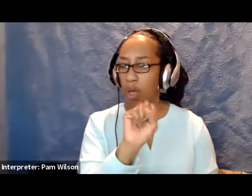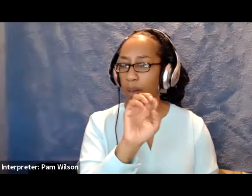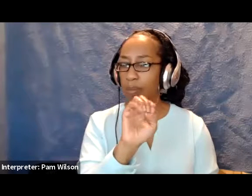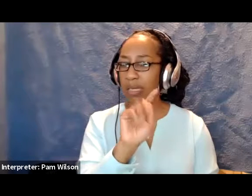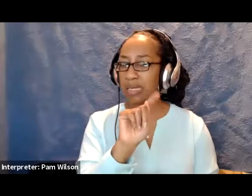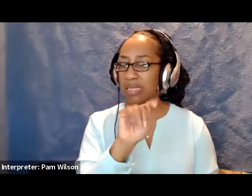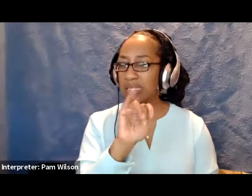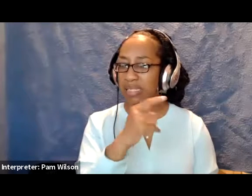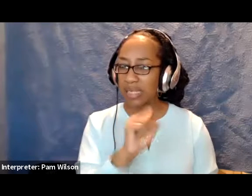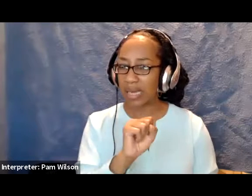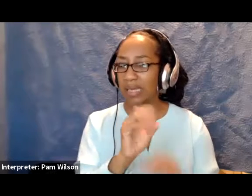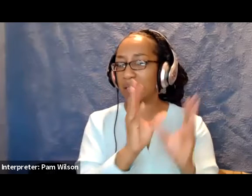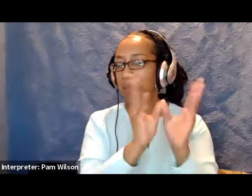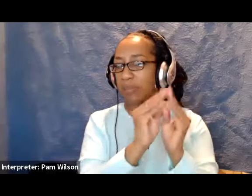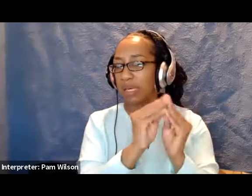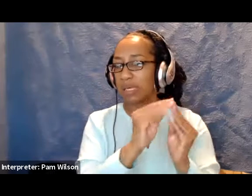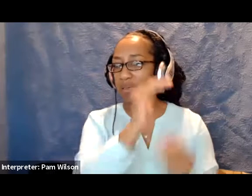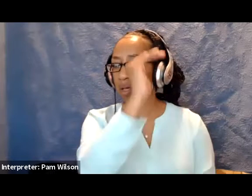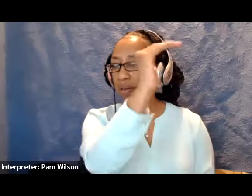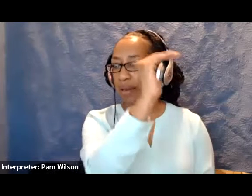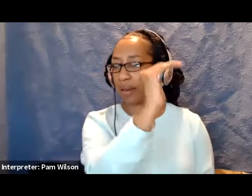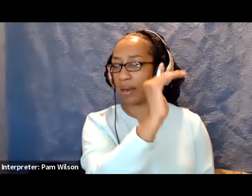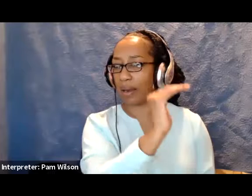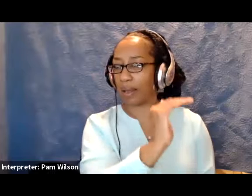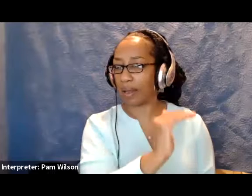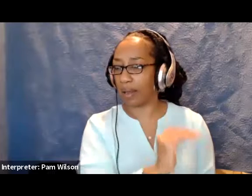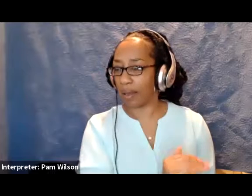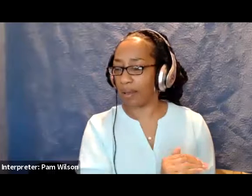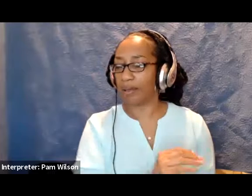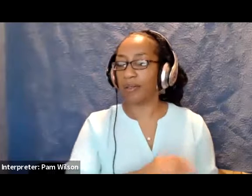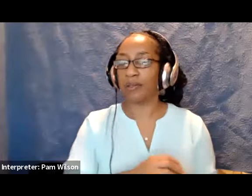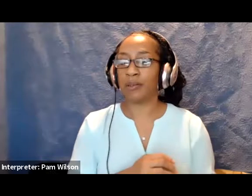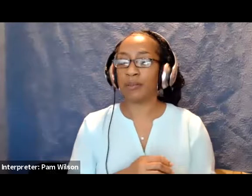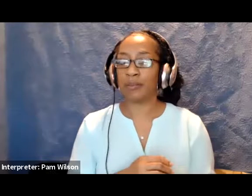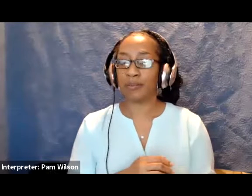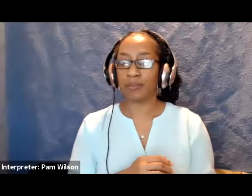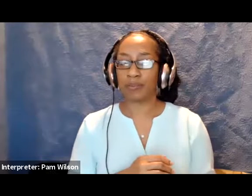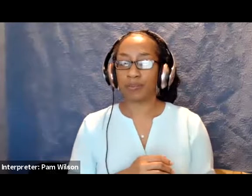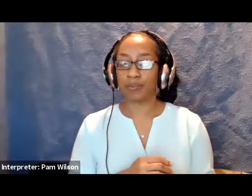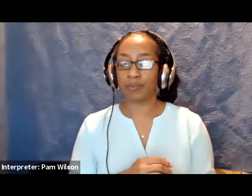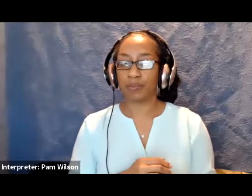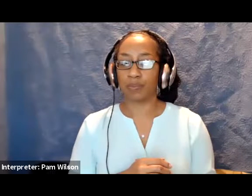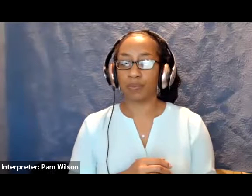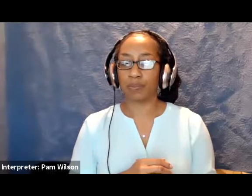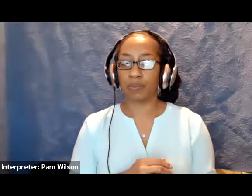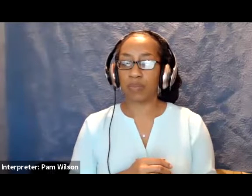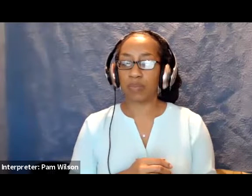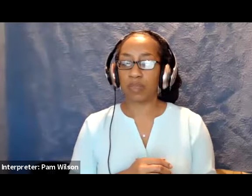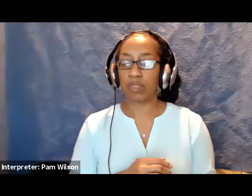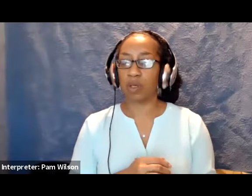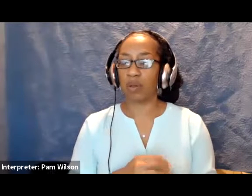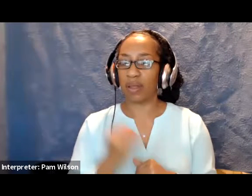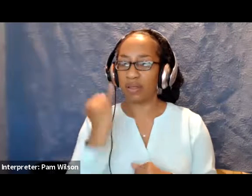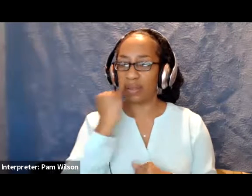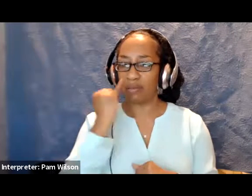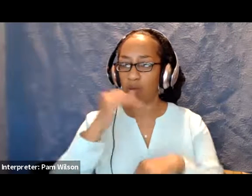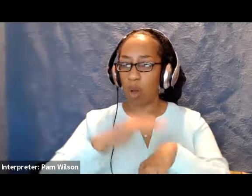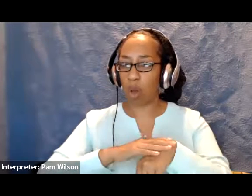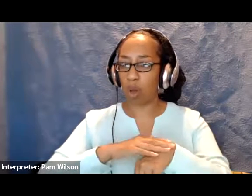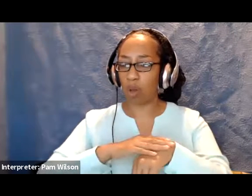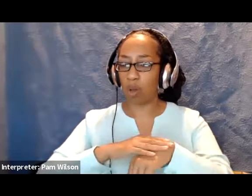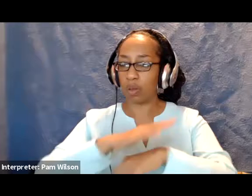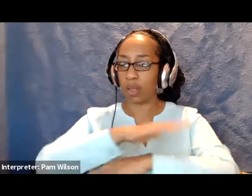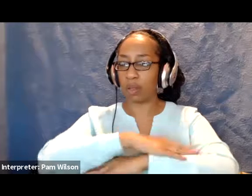webinars, etc. Okay, so that's if you want to, you're at your PC, you're at the